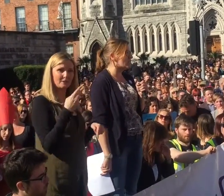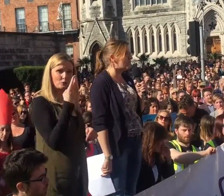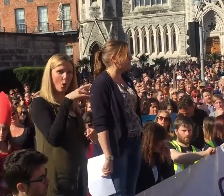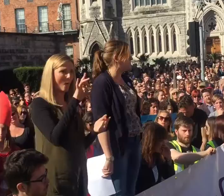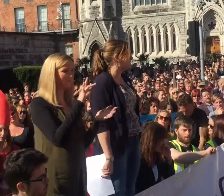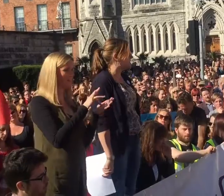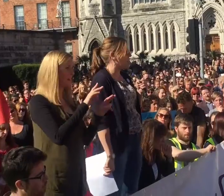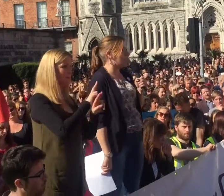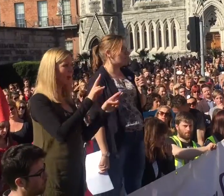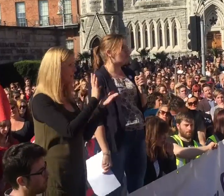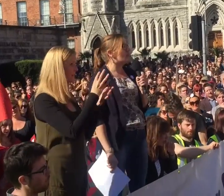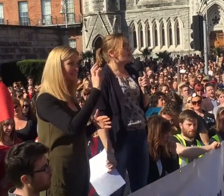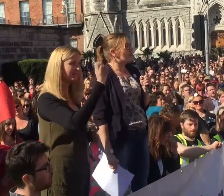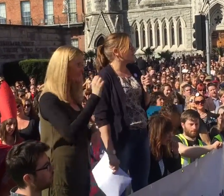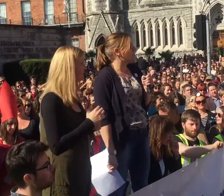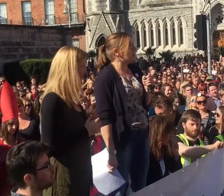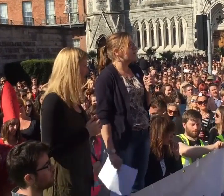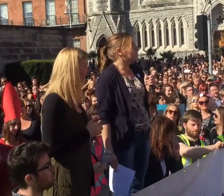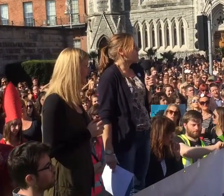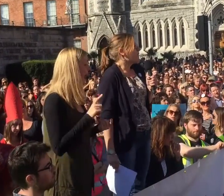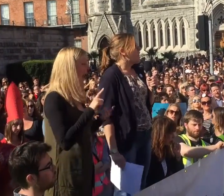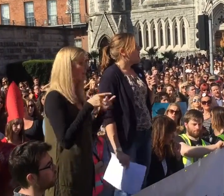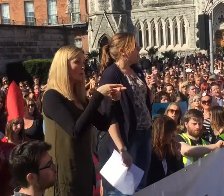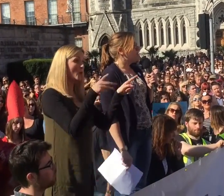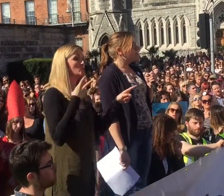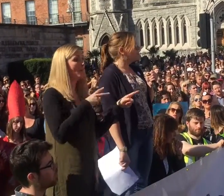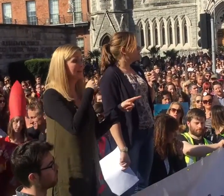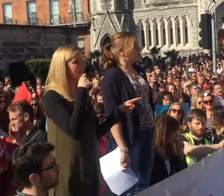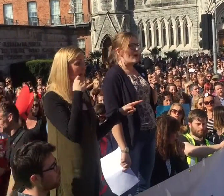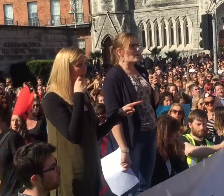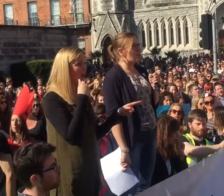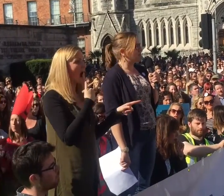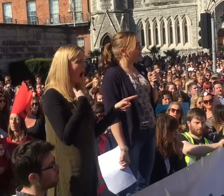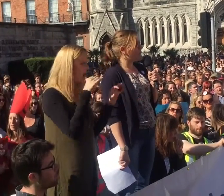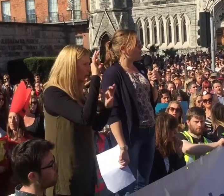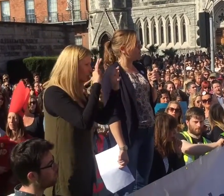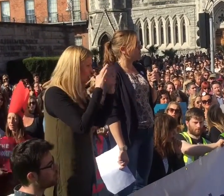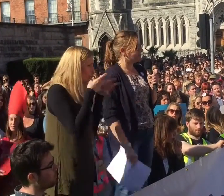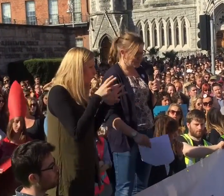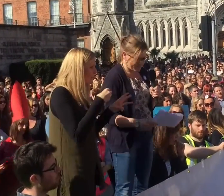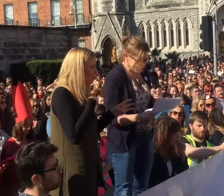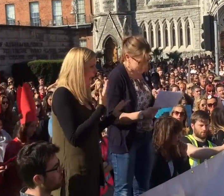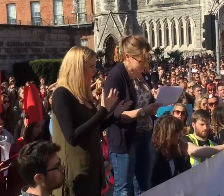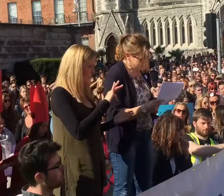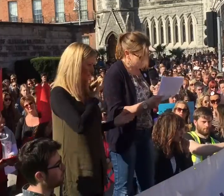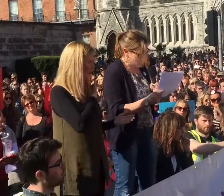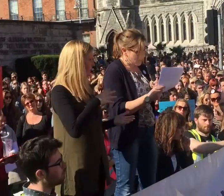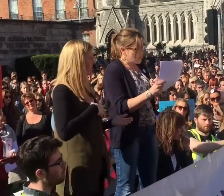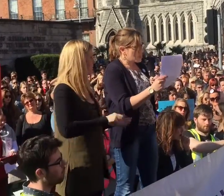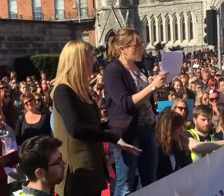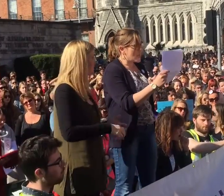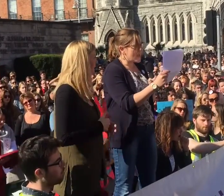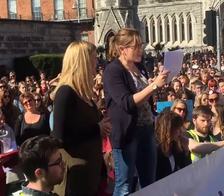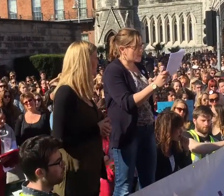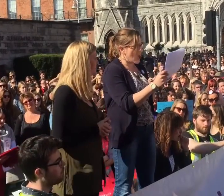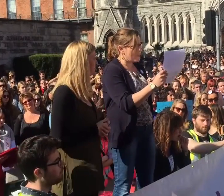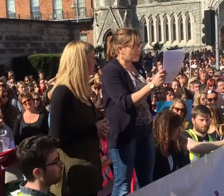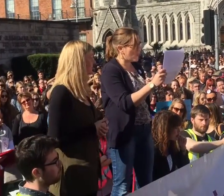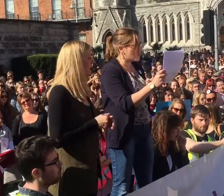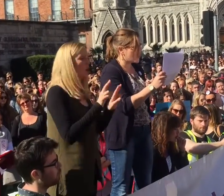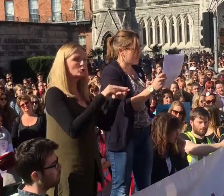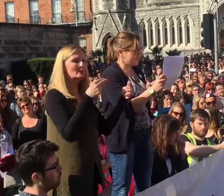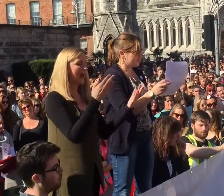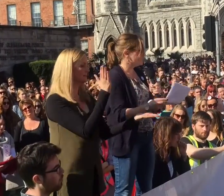the 1950s here in Ireland, they say, I've been Googling ways to self-abort. You can't